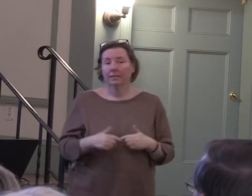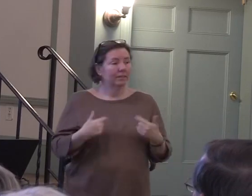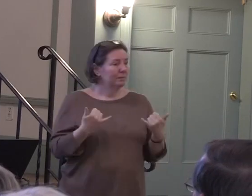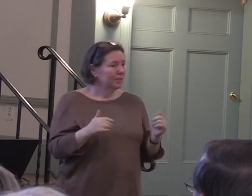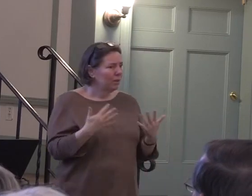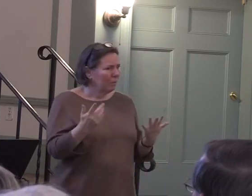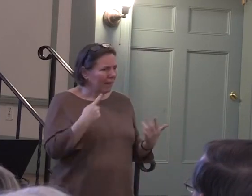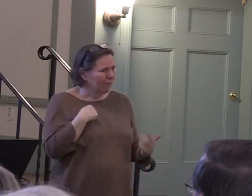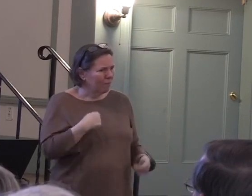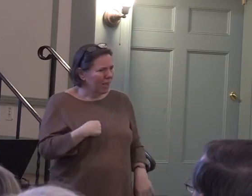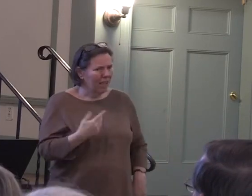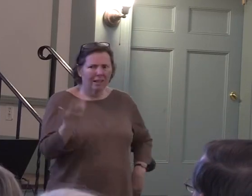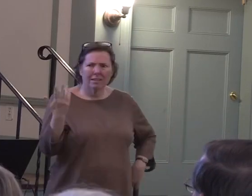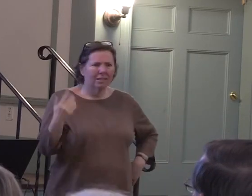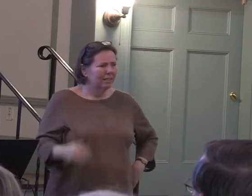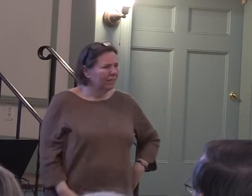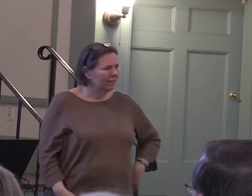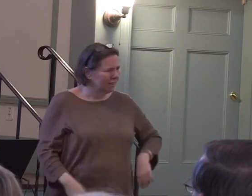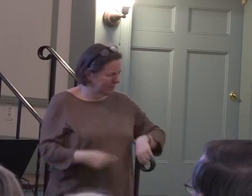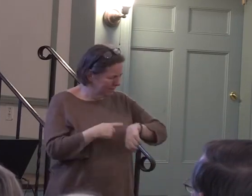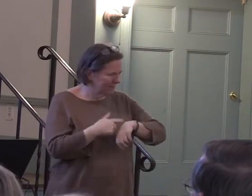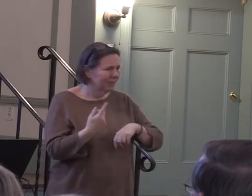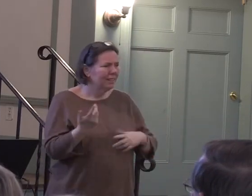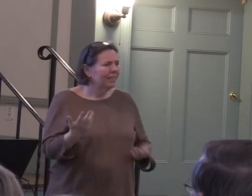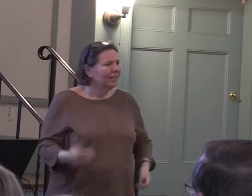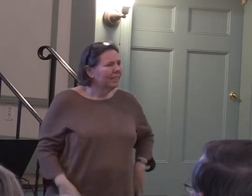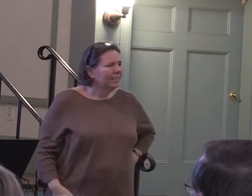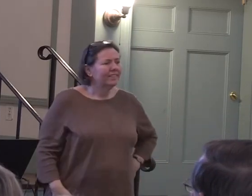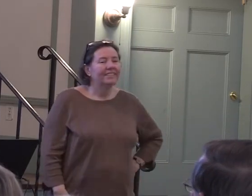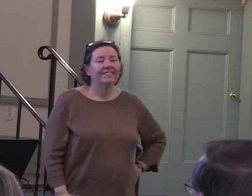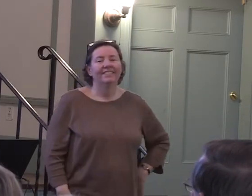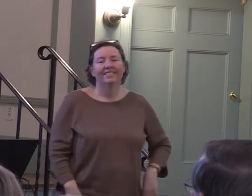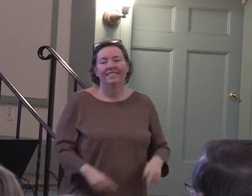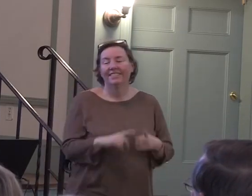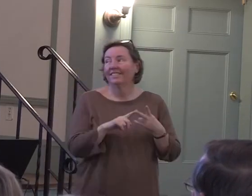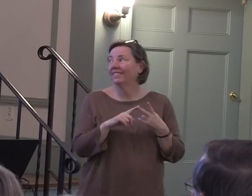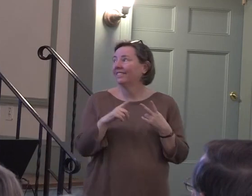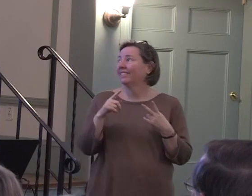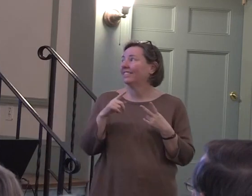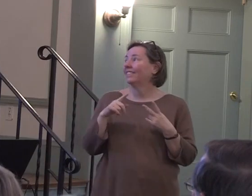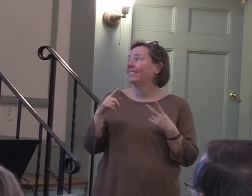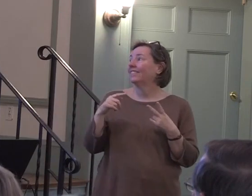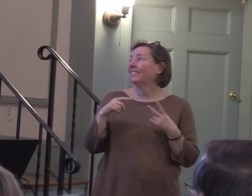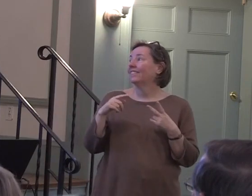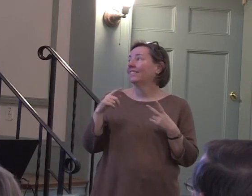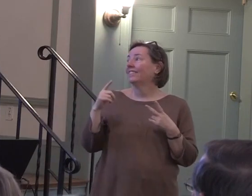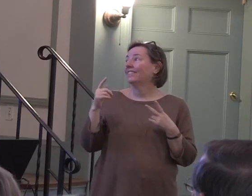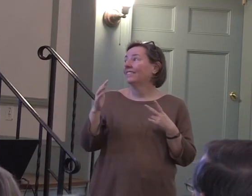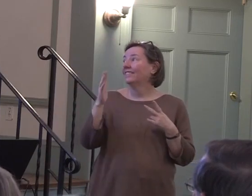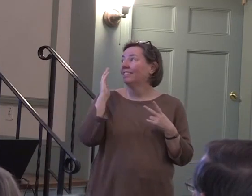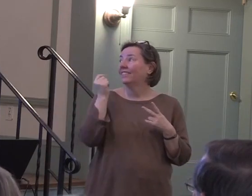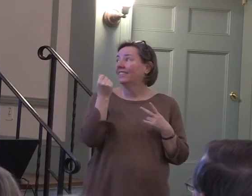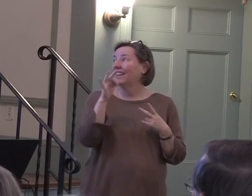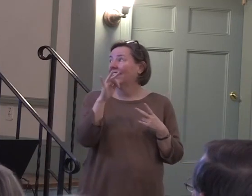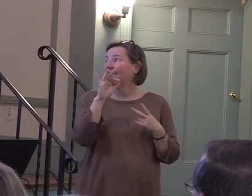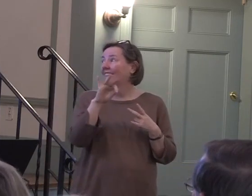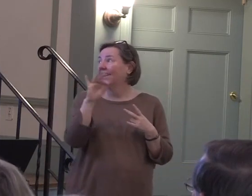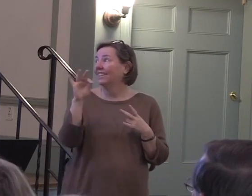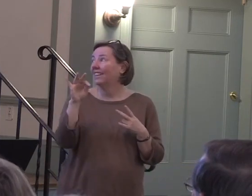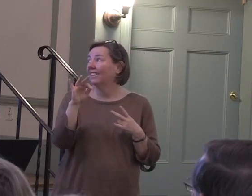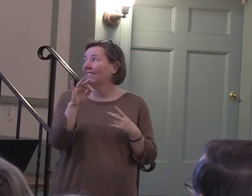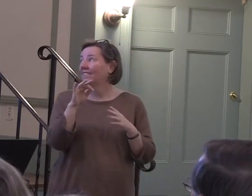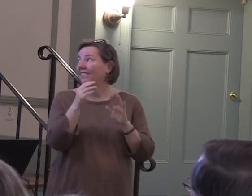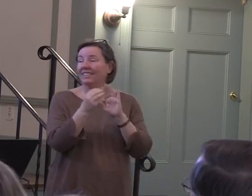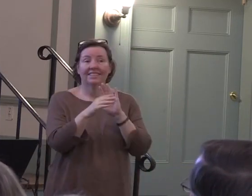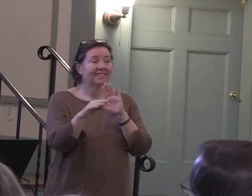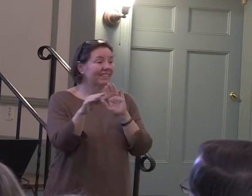waiting for mine. But, and In 1999,